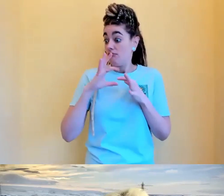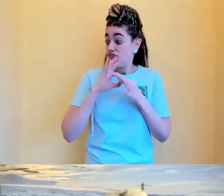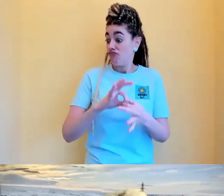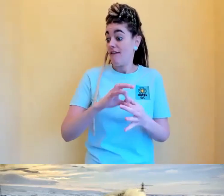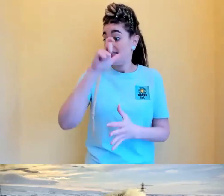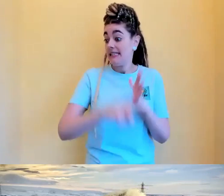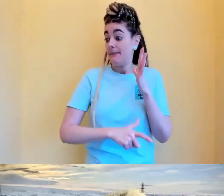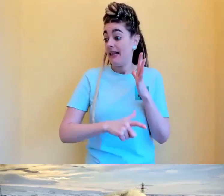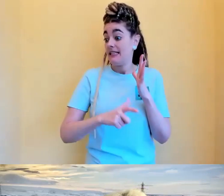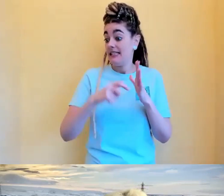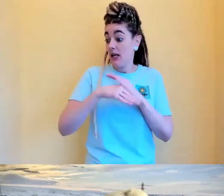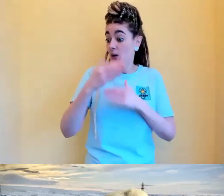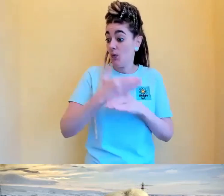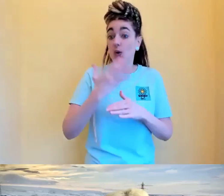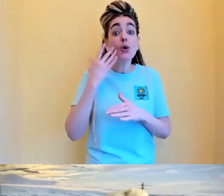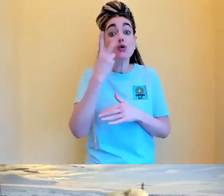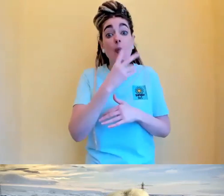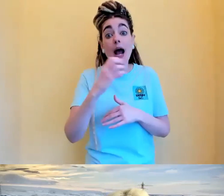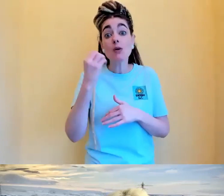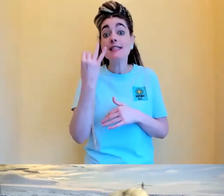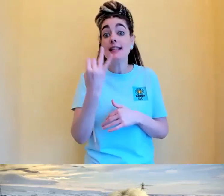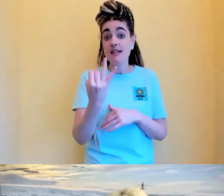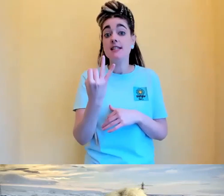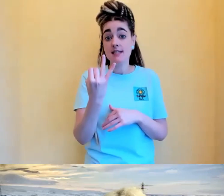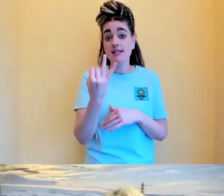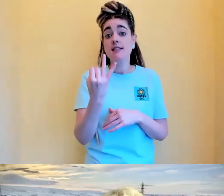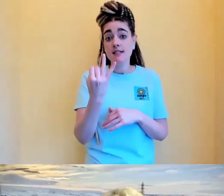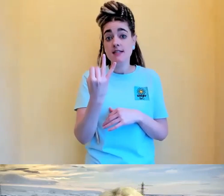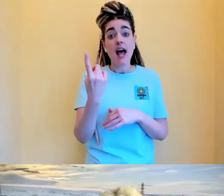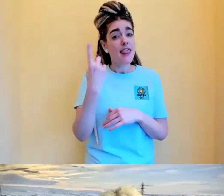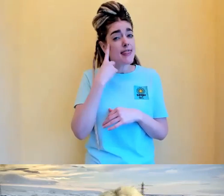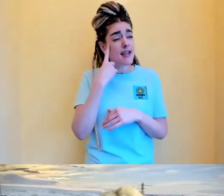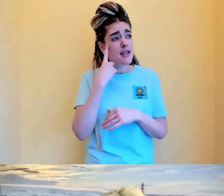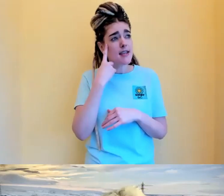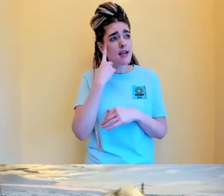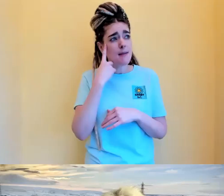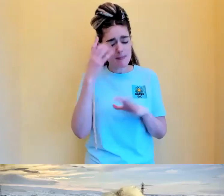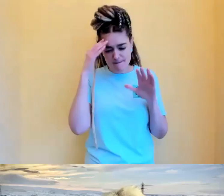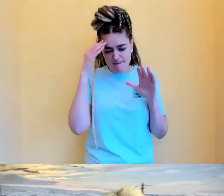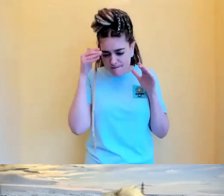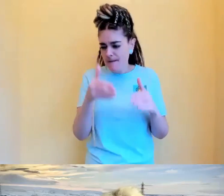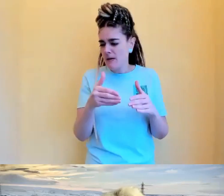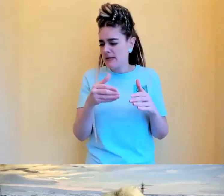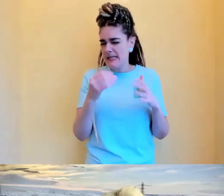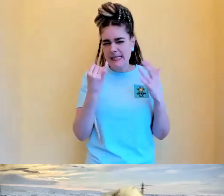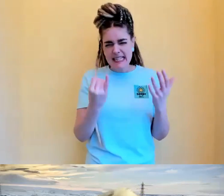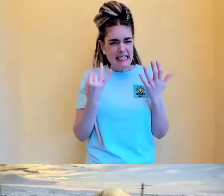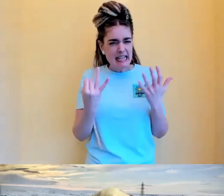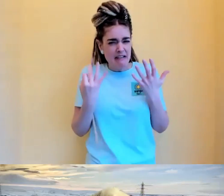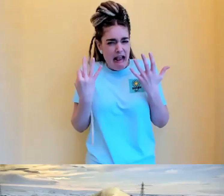in 2007. And I think I've worked on maybe 6 or 7, 8